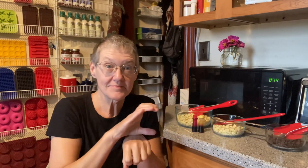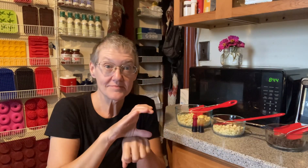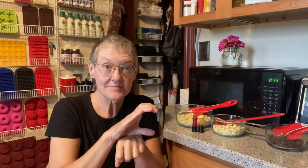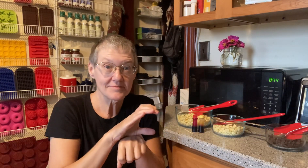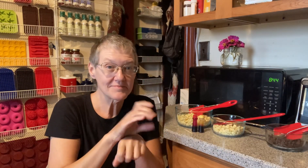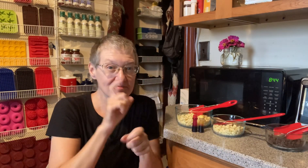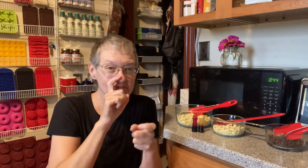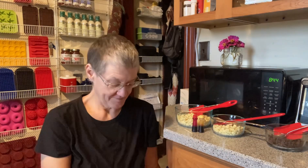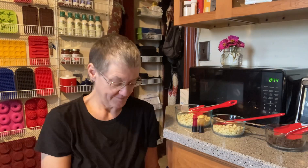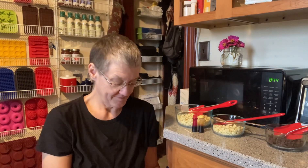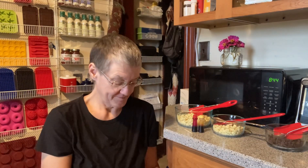Milk chocolate,